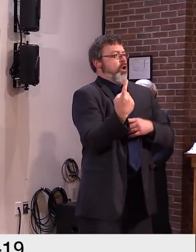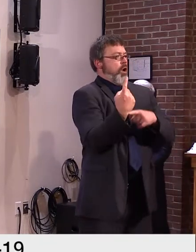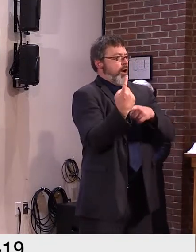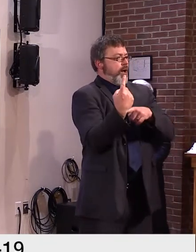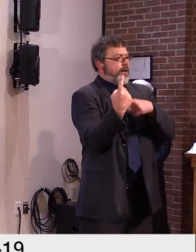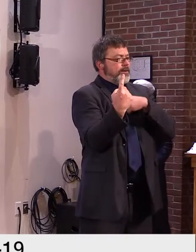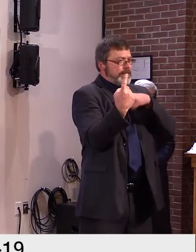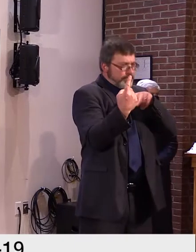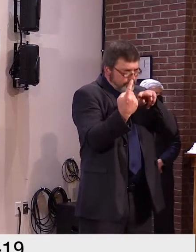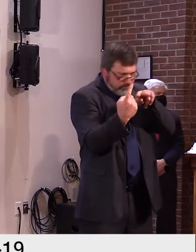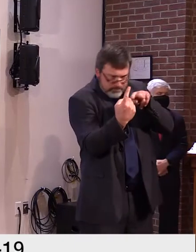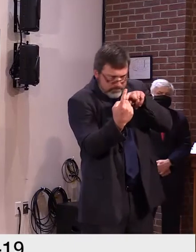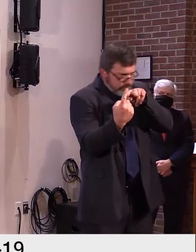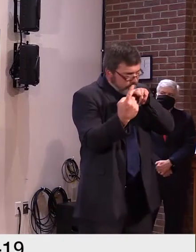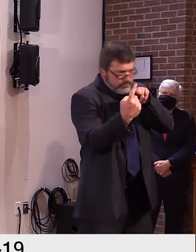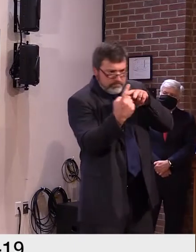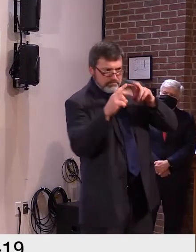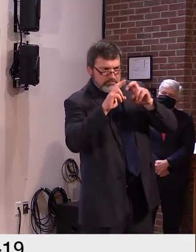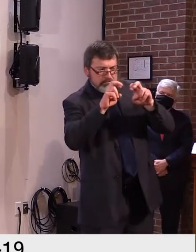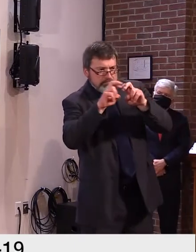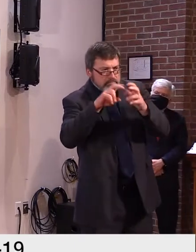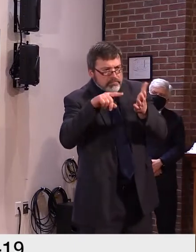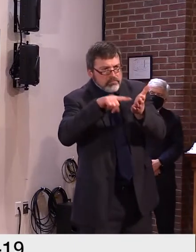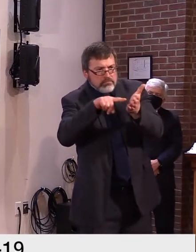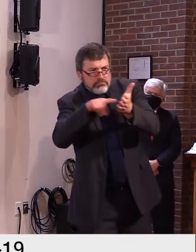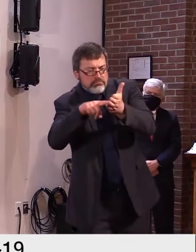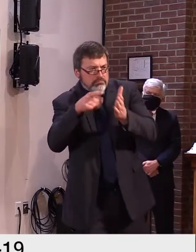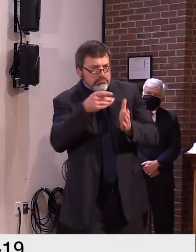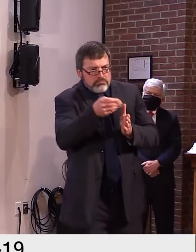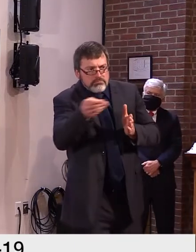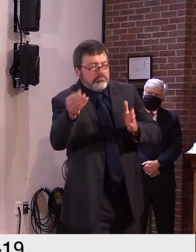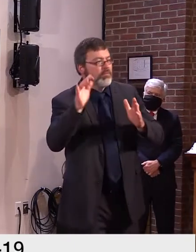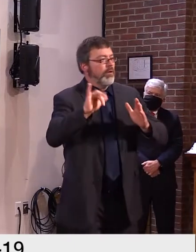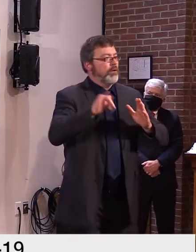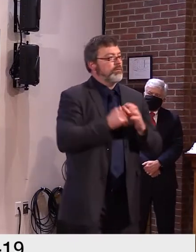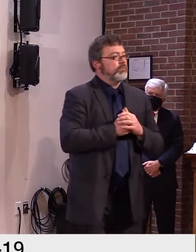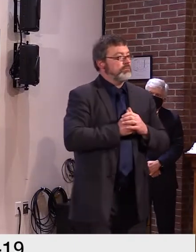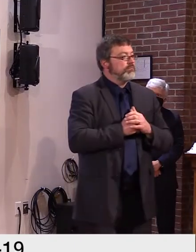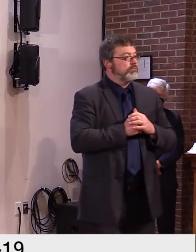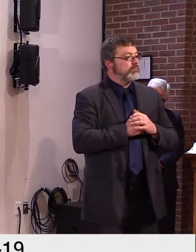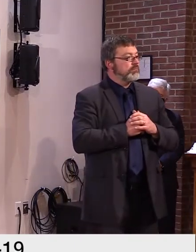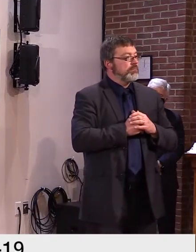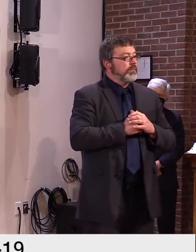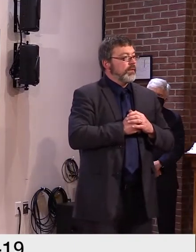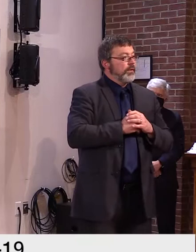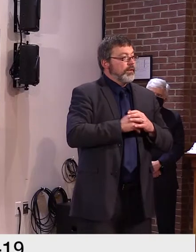We continue to look at regional data, some of which you saw on Tuesday.